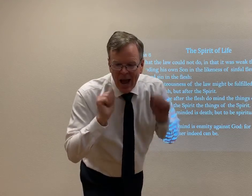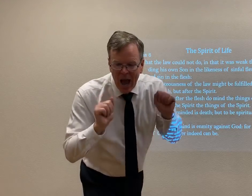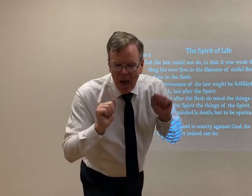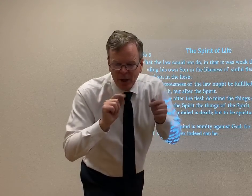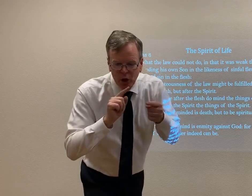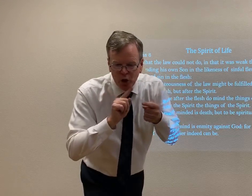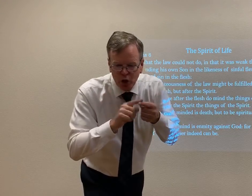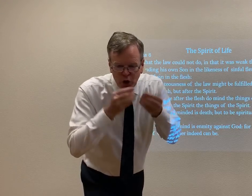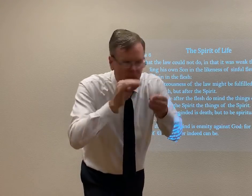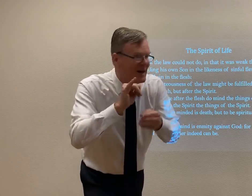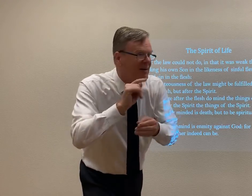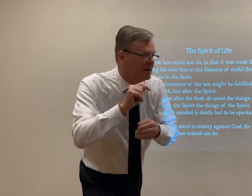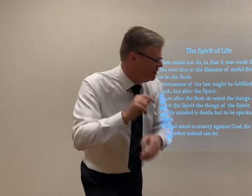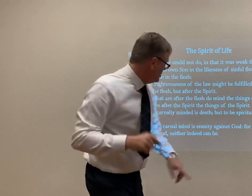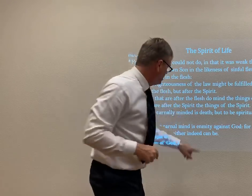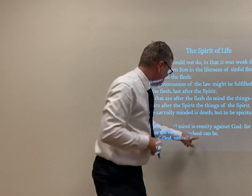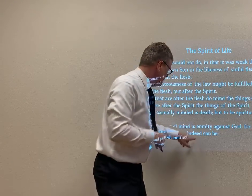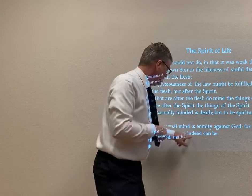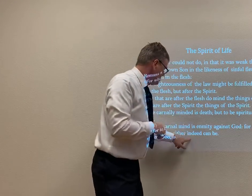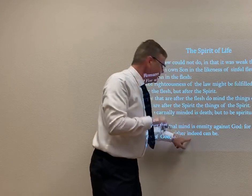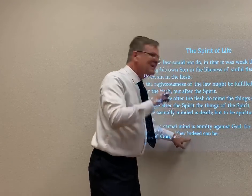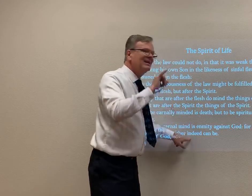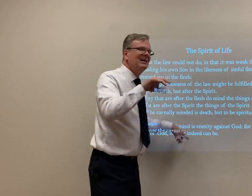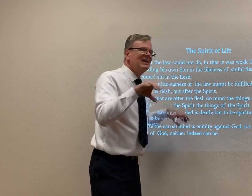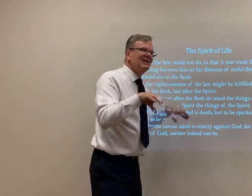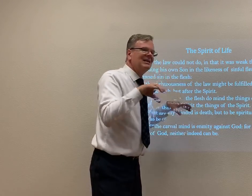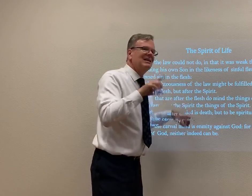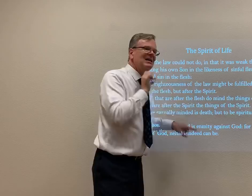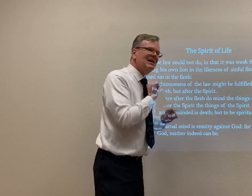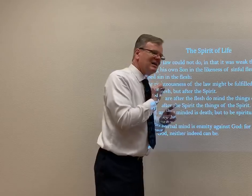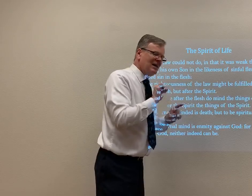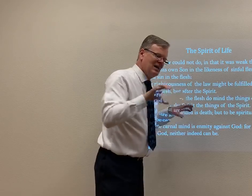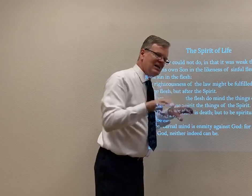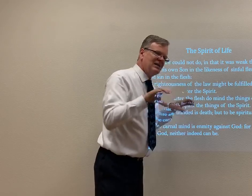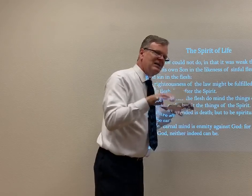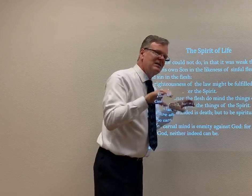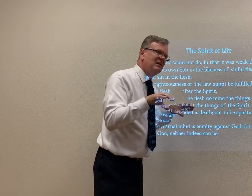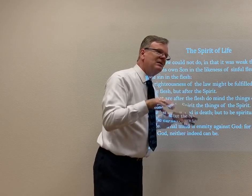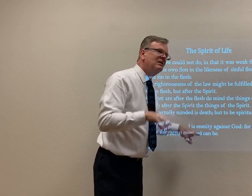Right, not able to obey it is how the NKJV says this part here. Neither indeed.